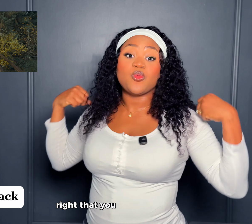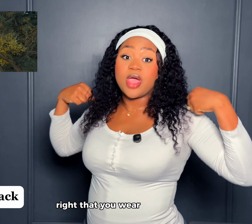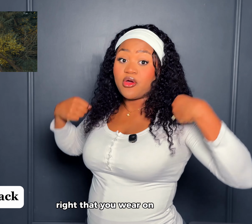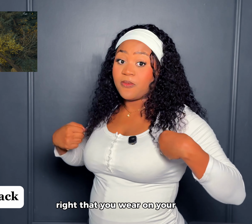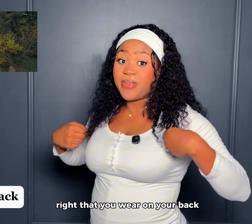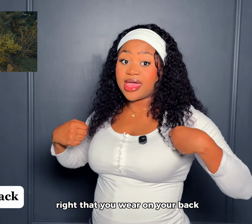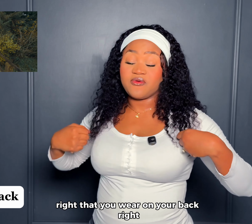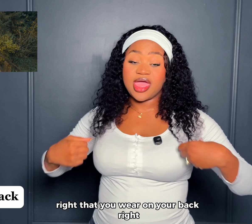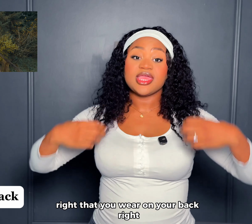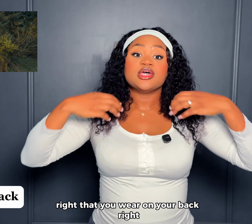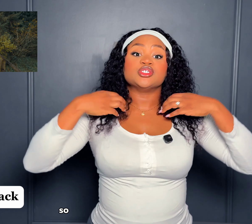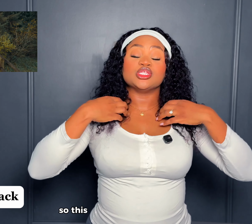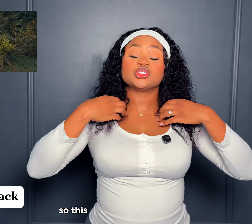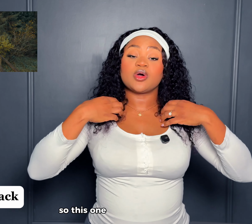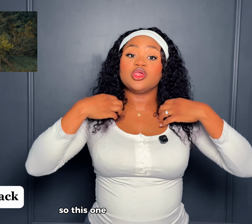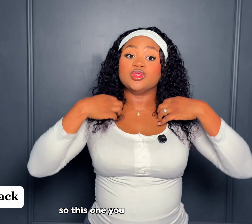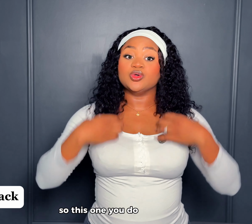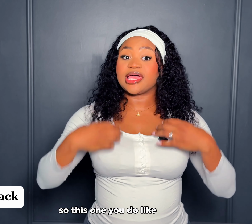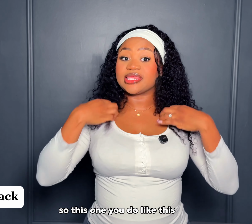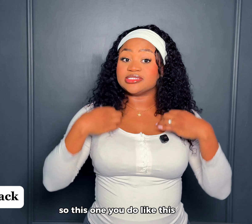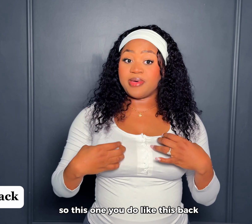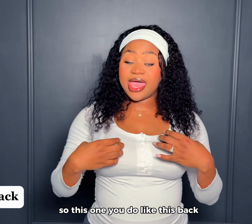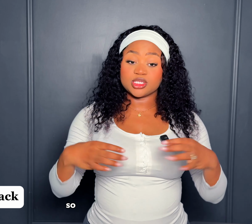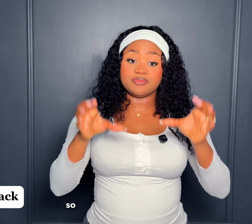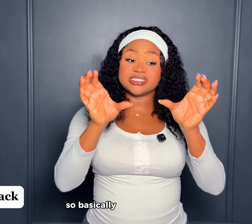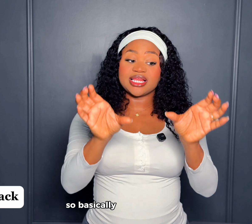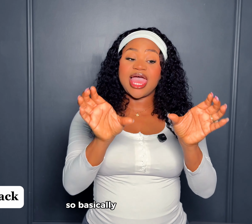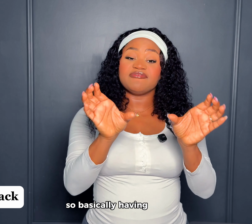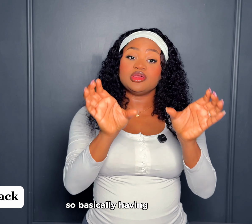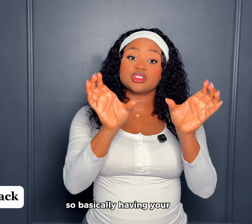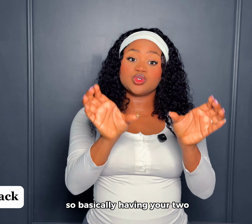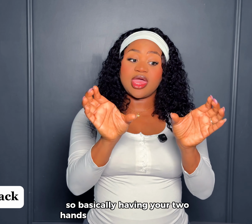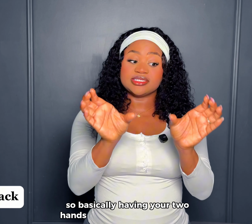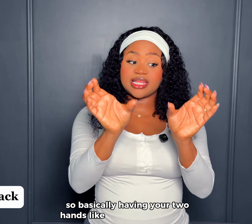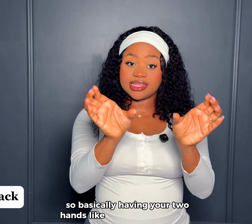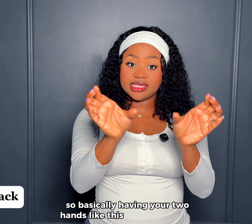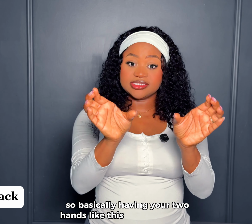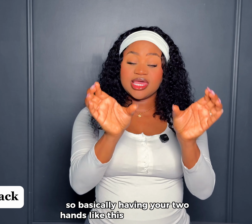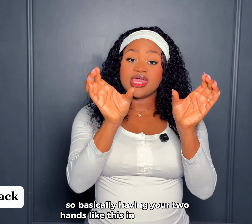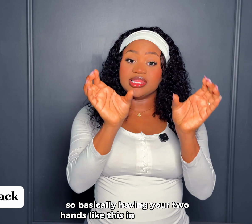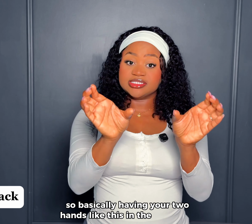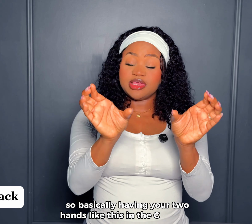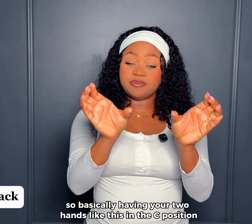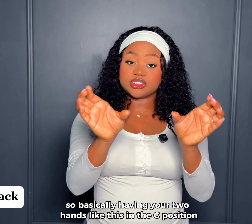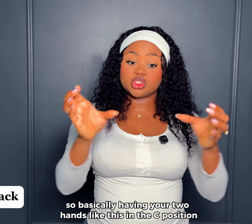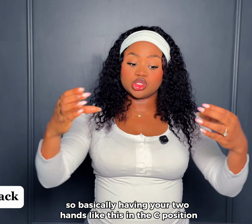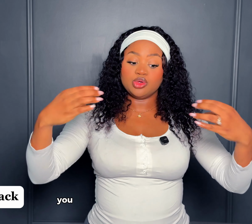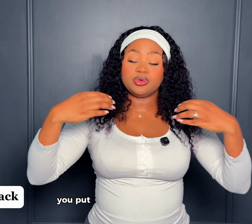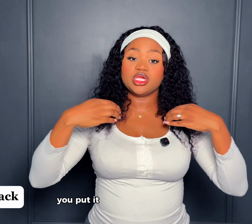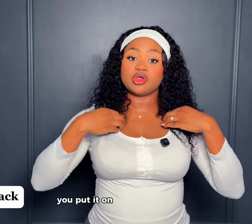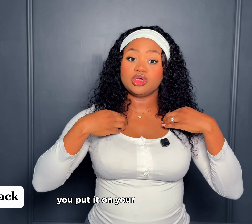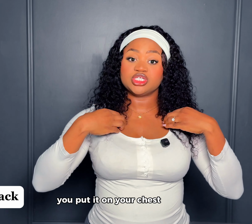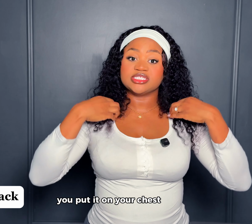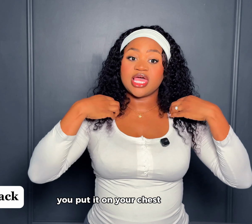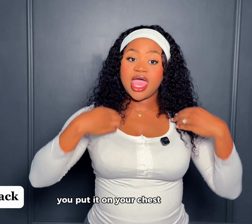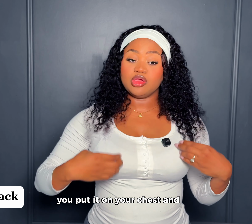wear on your back, right? So this one you do like this, bag. So basically having your two hands like this in the C position, you put it on your chest and you do